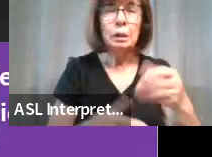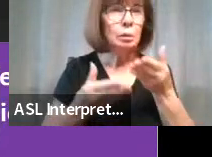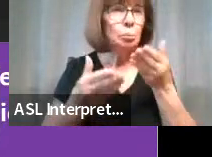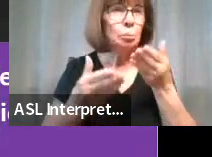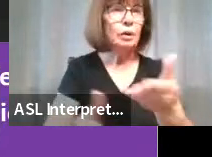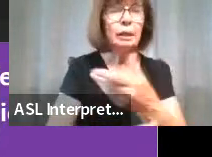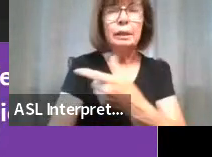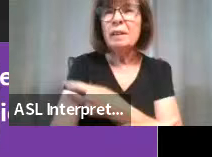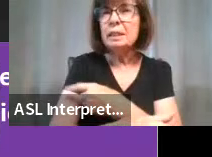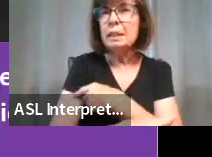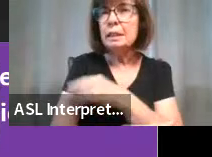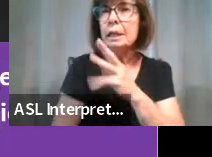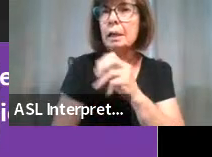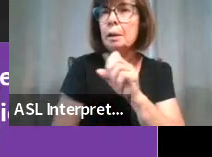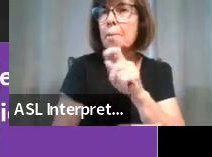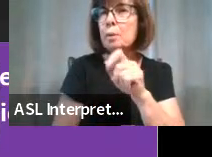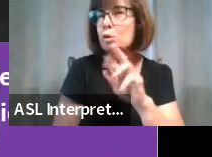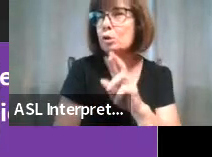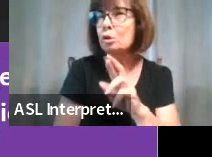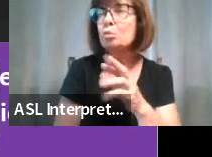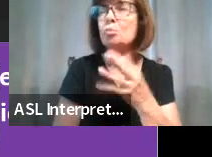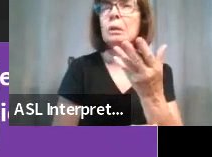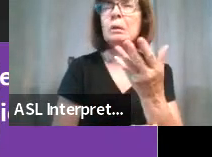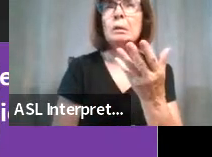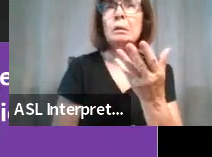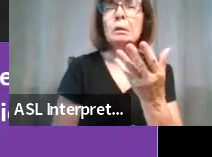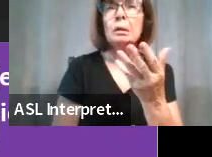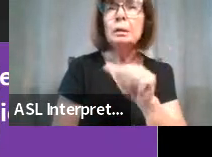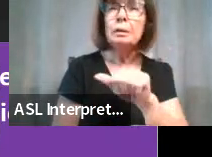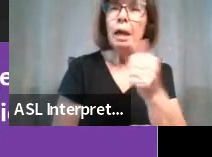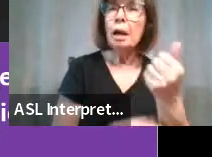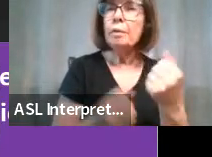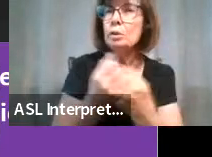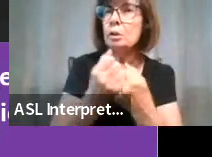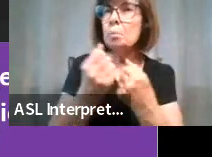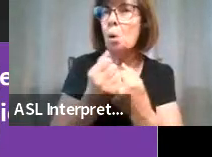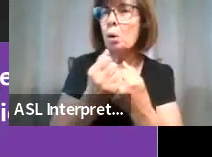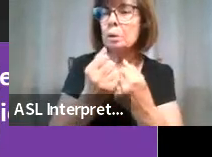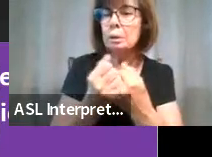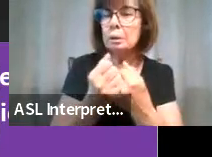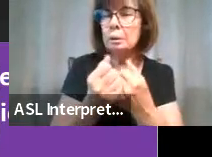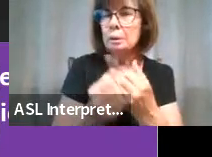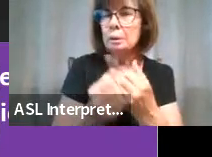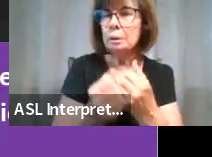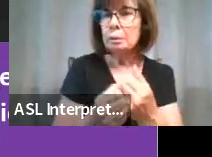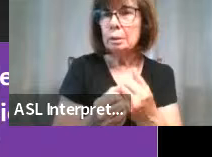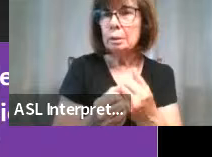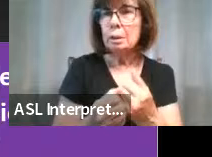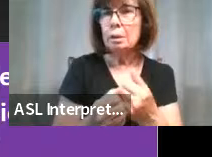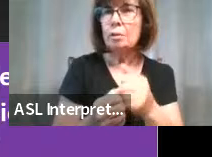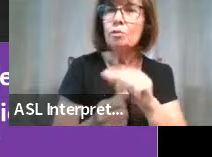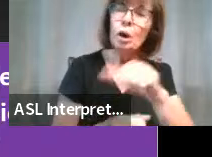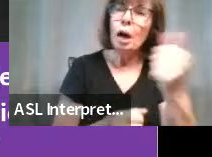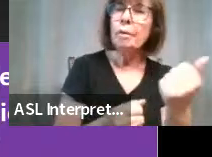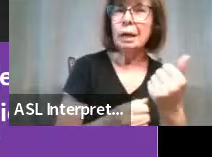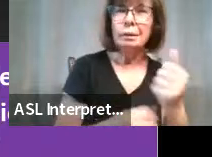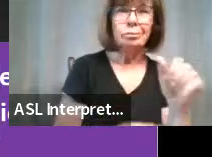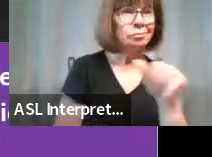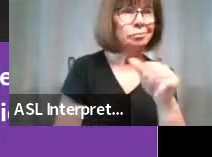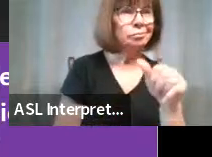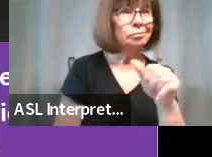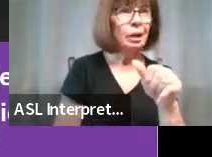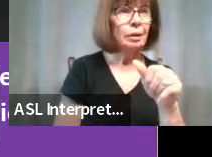with other supports such as shingle vaccines and so forth. General safety